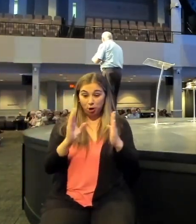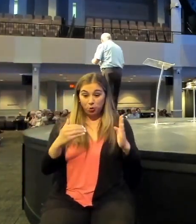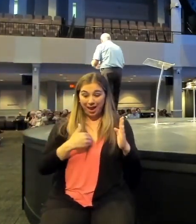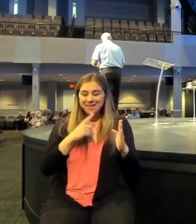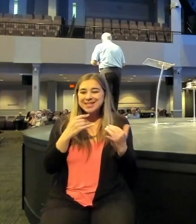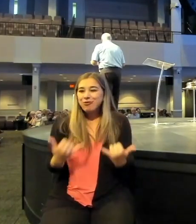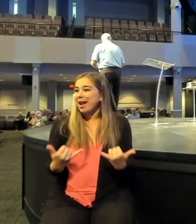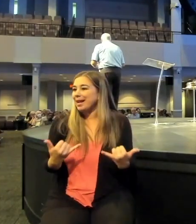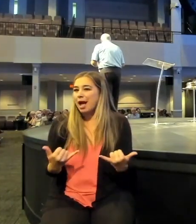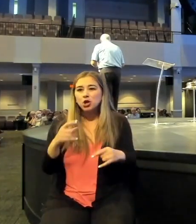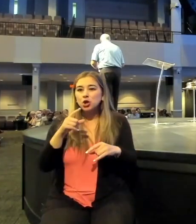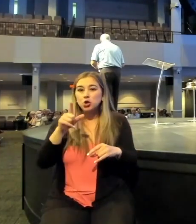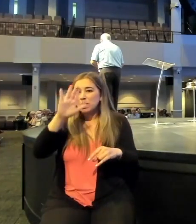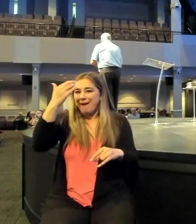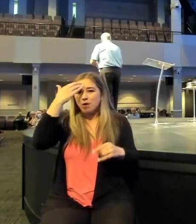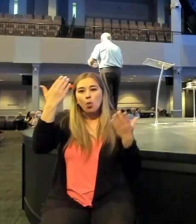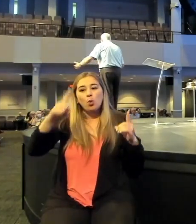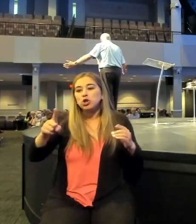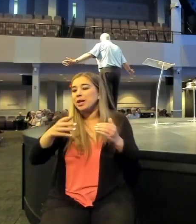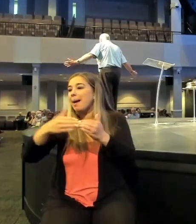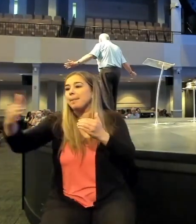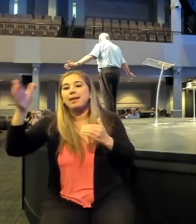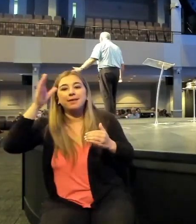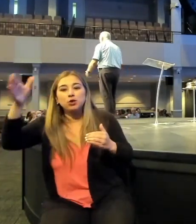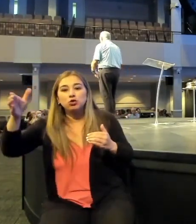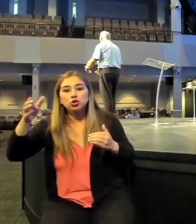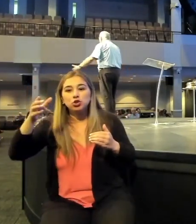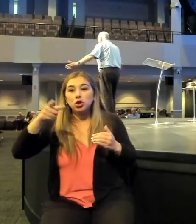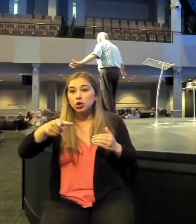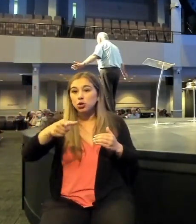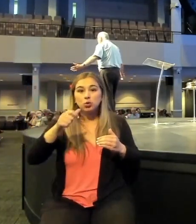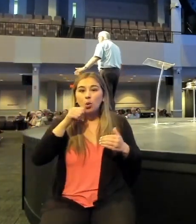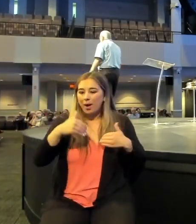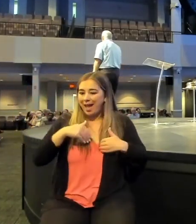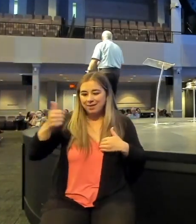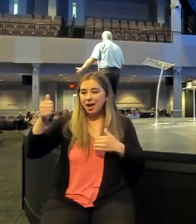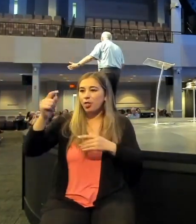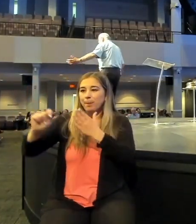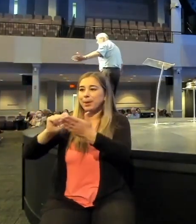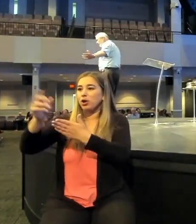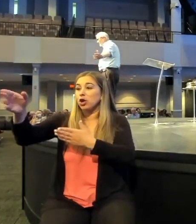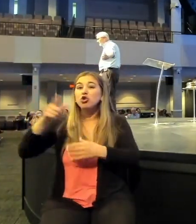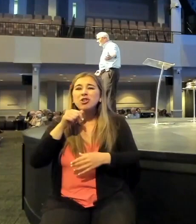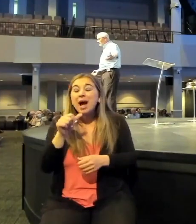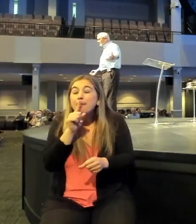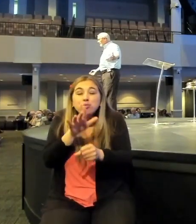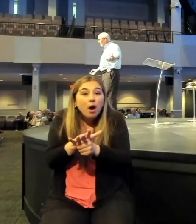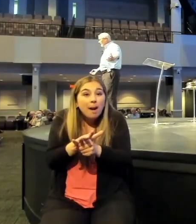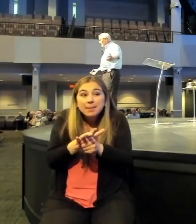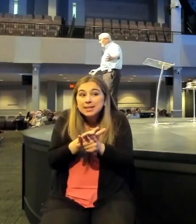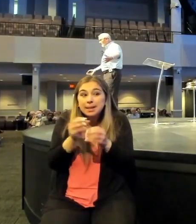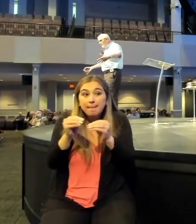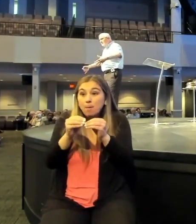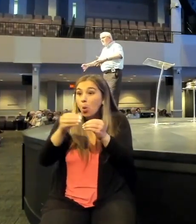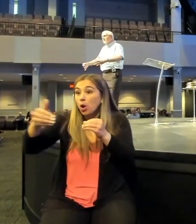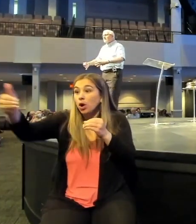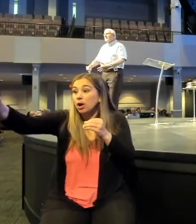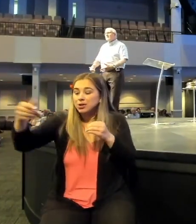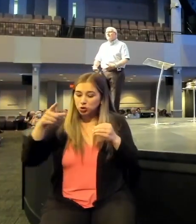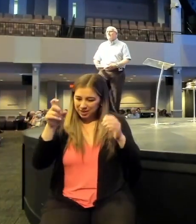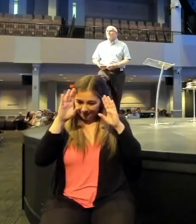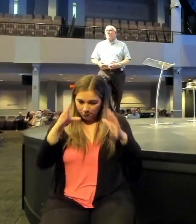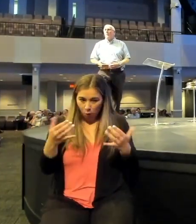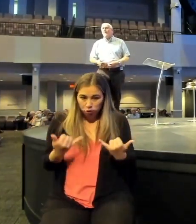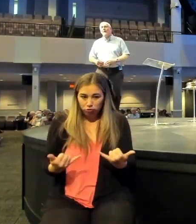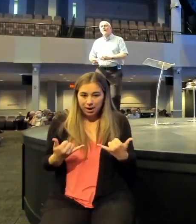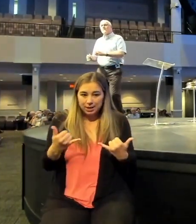season you're in right now. Amen? This is the only season you have. You don't have another season. You're not even promised another season. So this is your